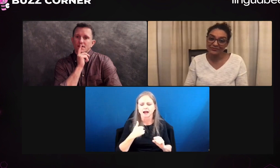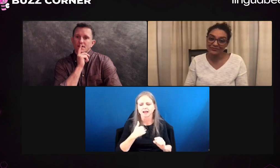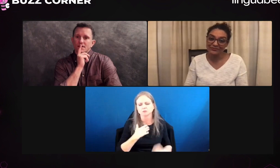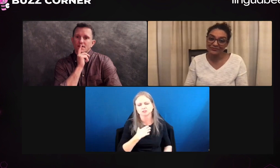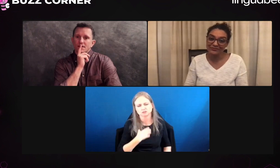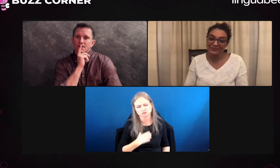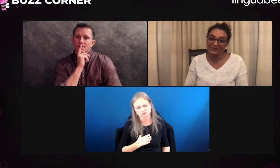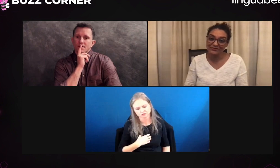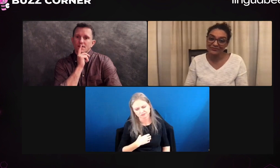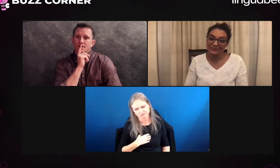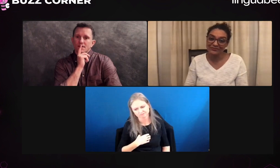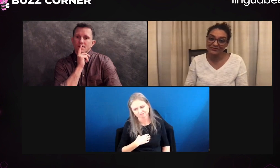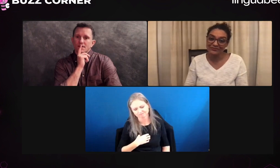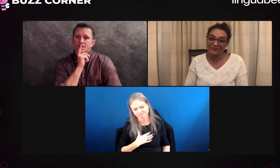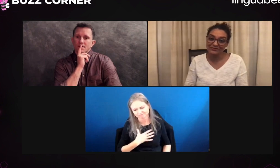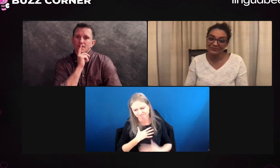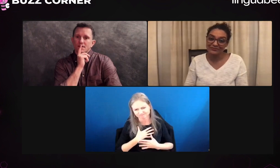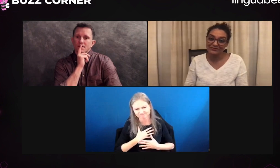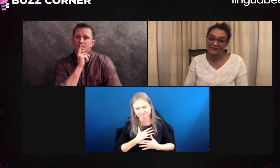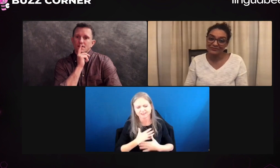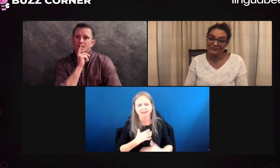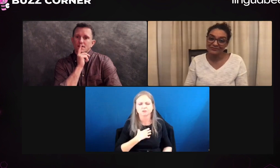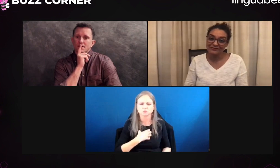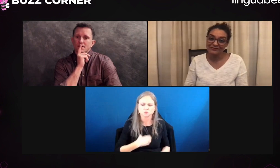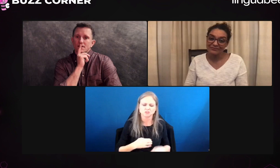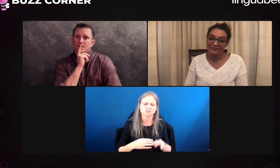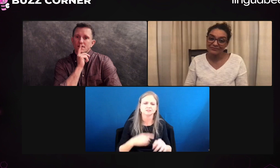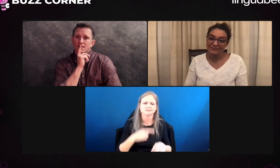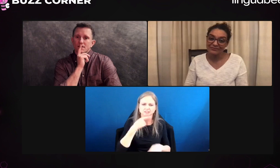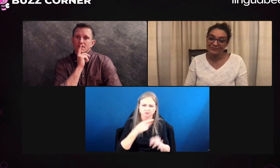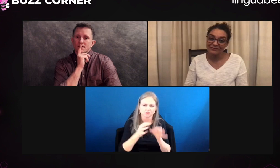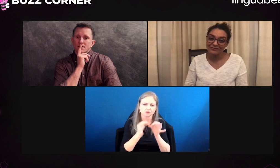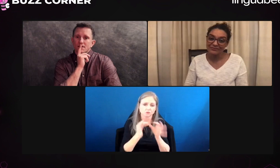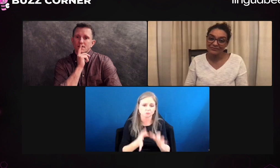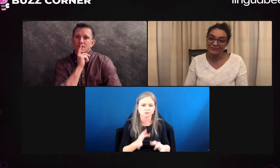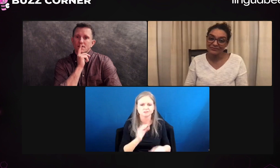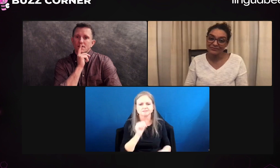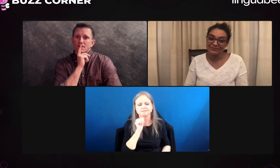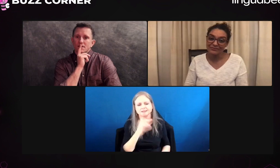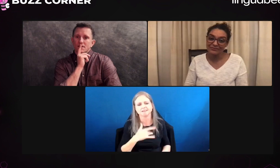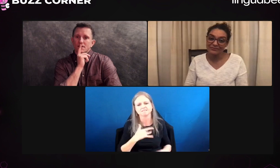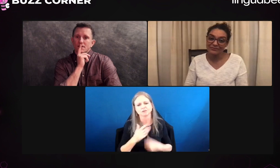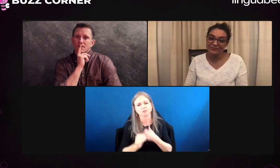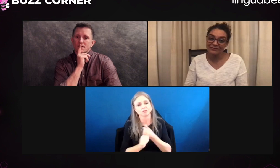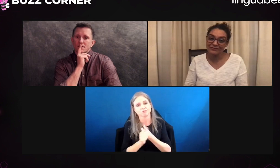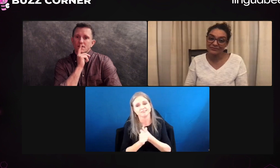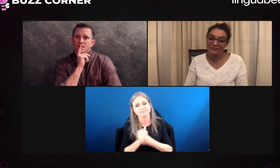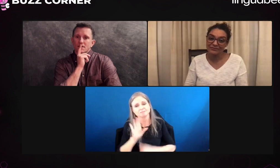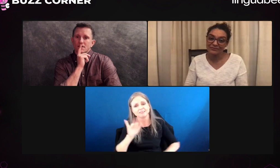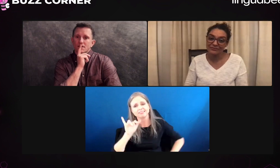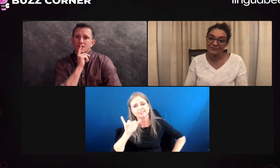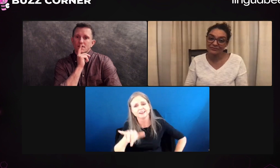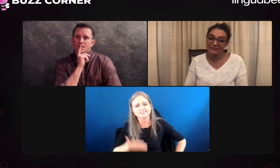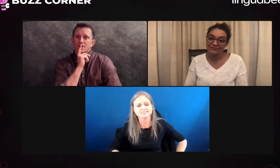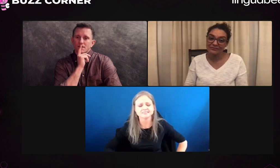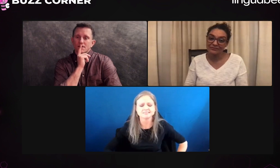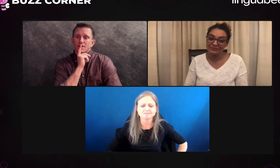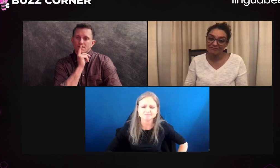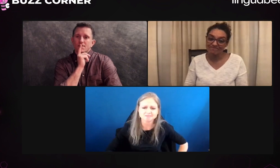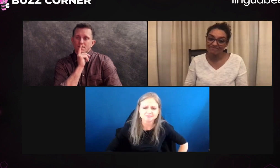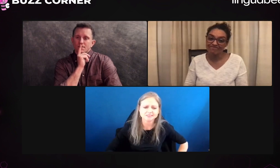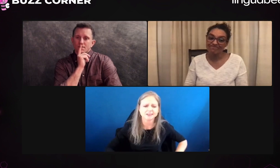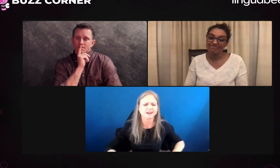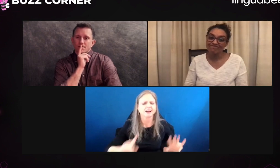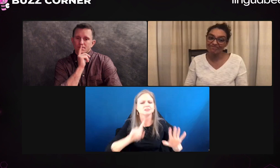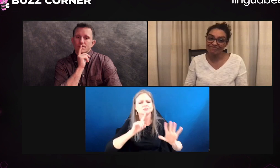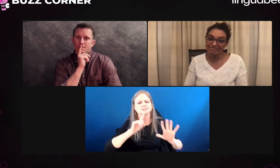Oh, okay. So I really wish that hearing interpreters were not